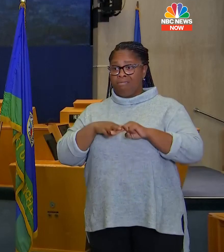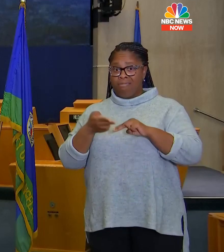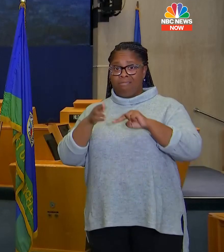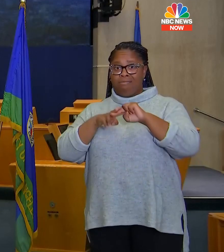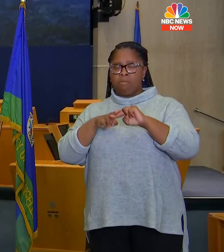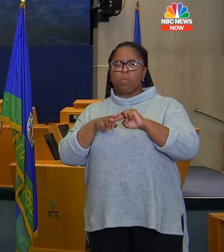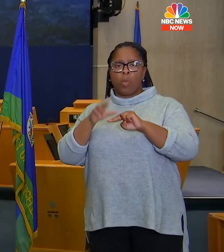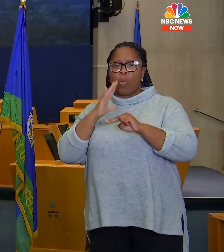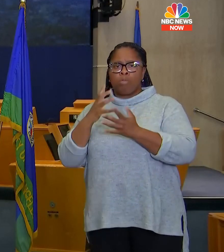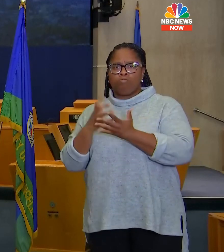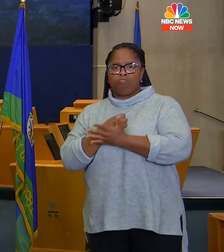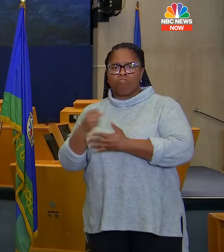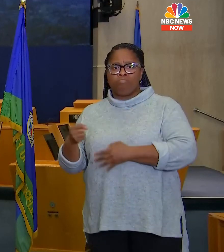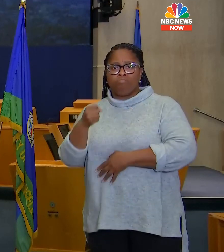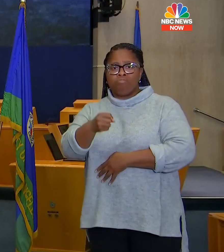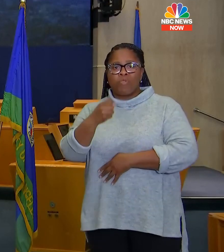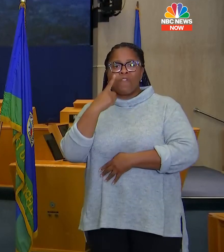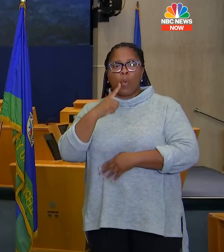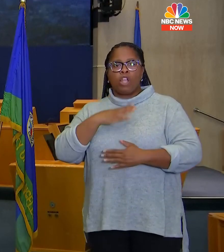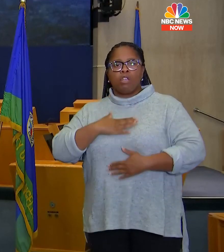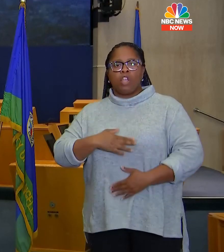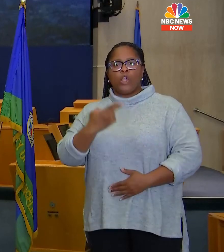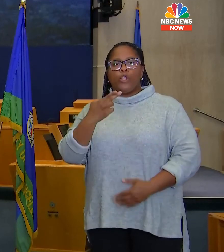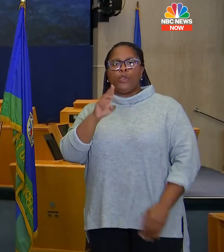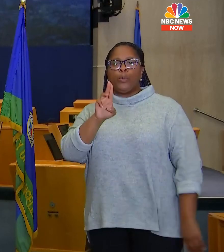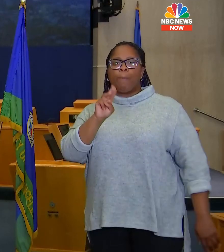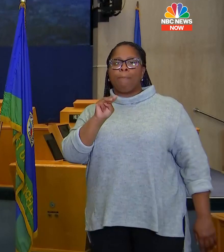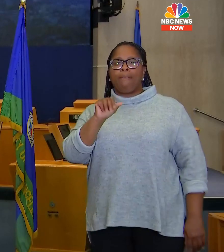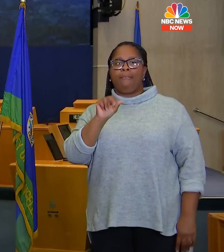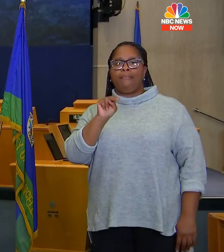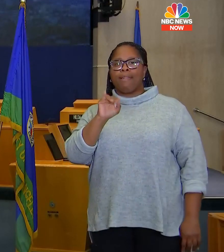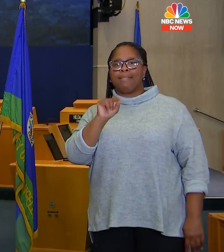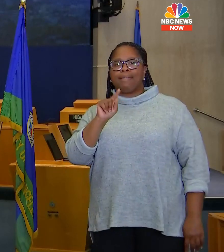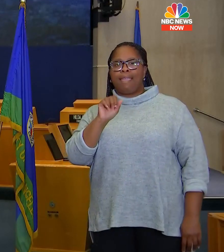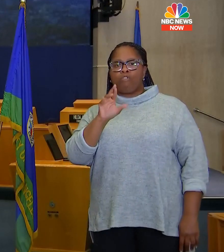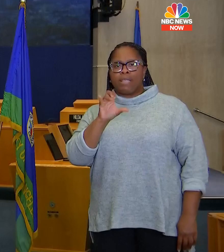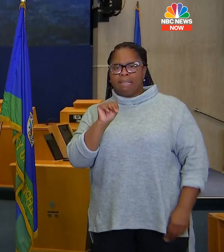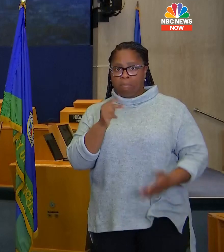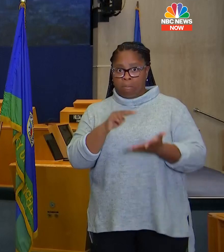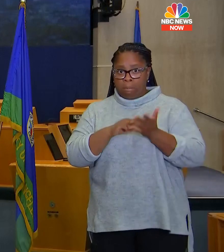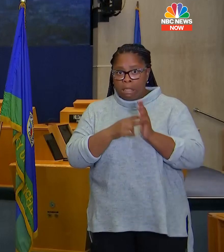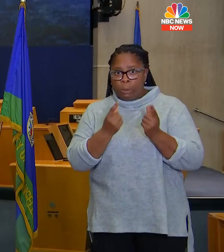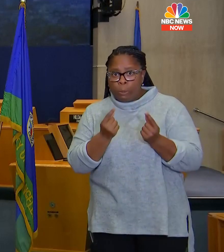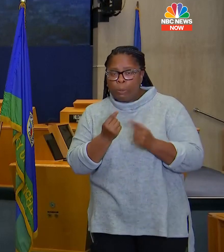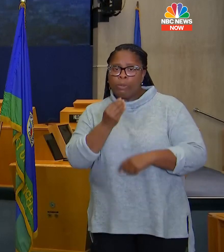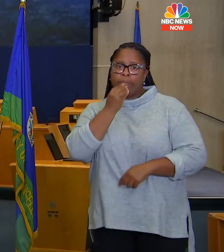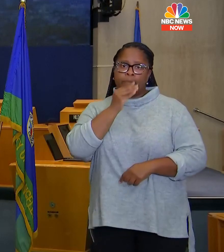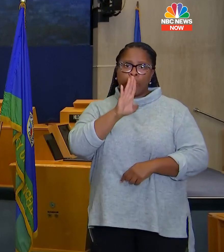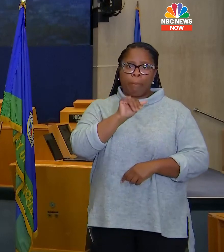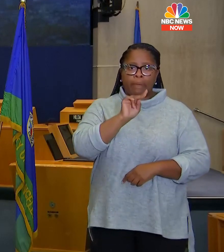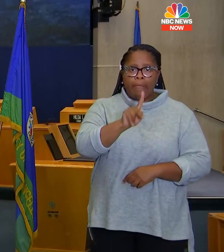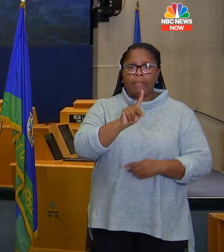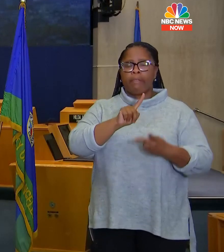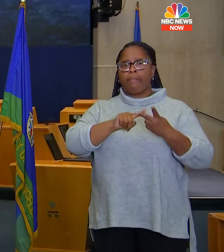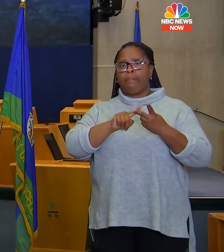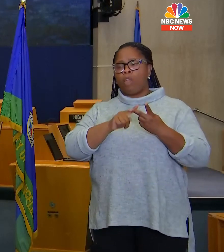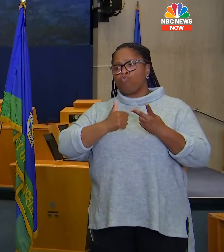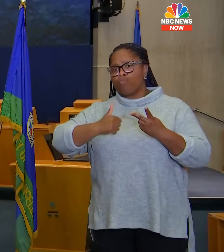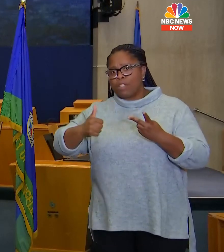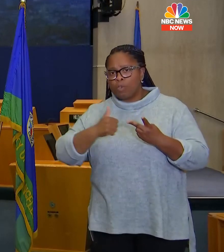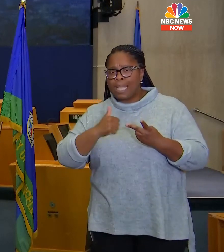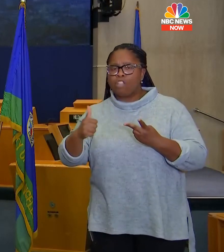They'll be used primarily in a humanitarian role. They will assist us in food bank operations, transportation,